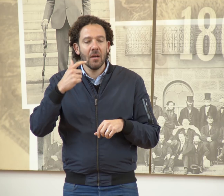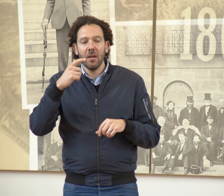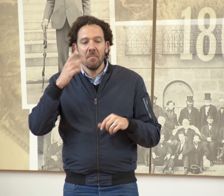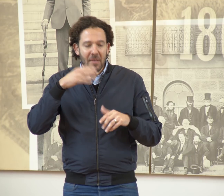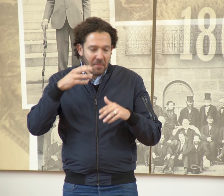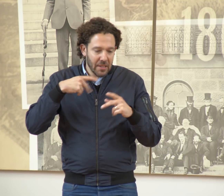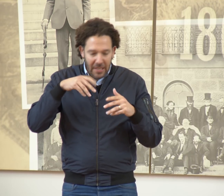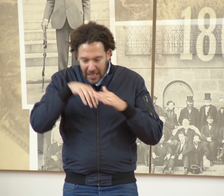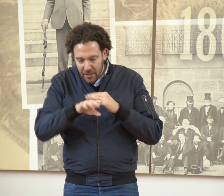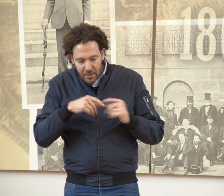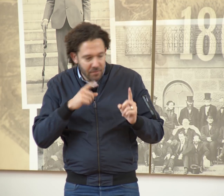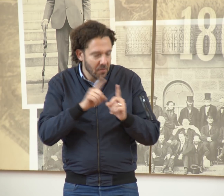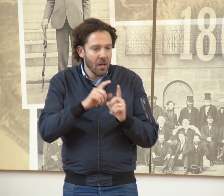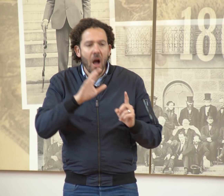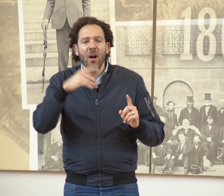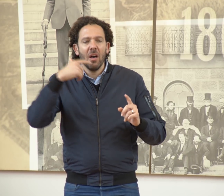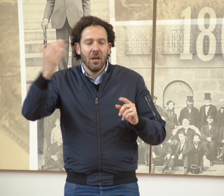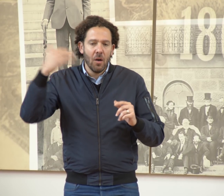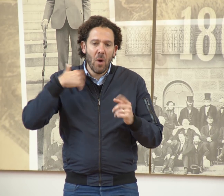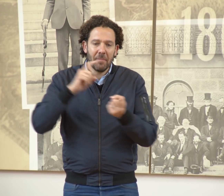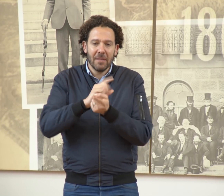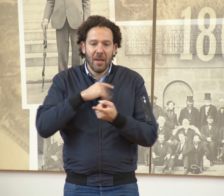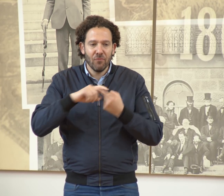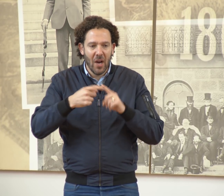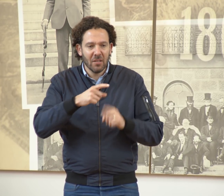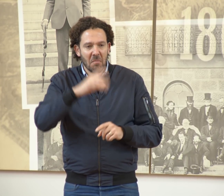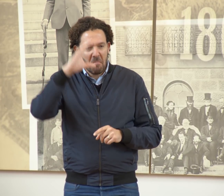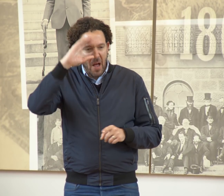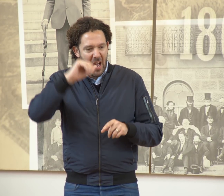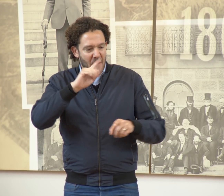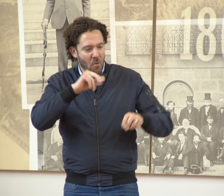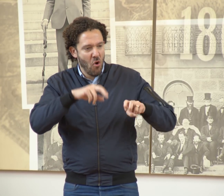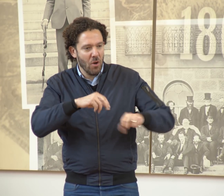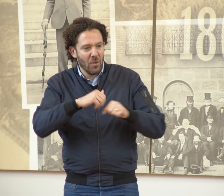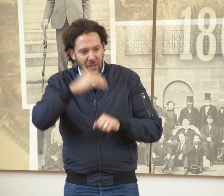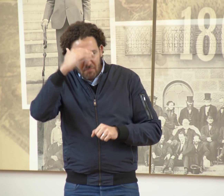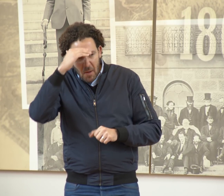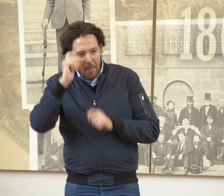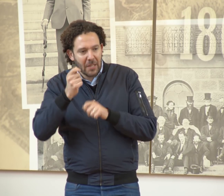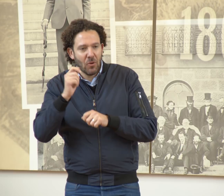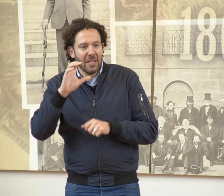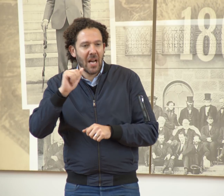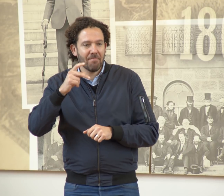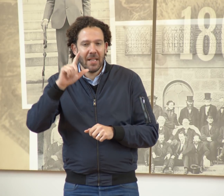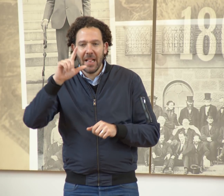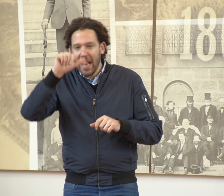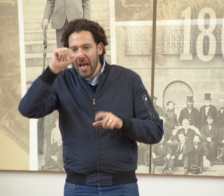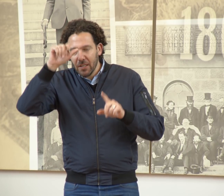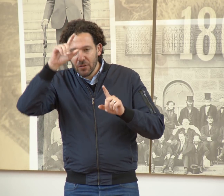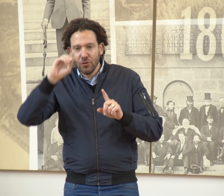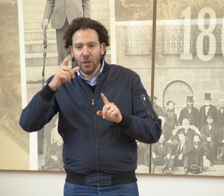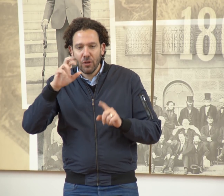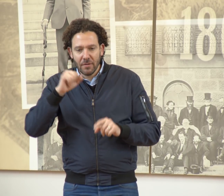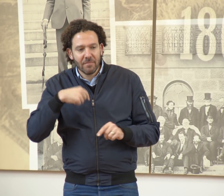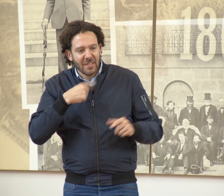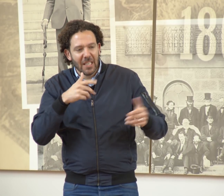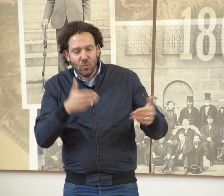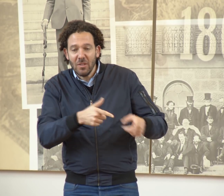ties. And one time we went there. He wanted to meet, I met